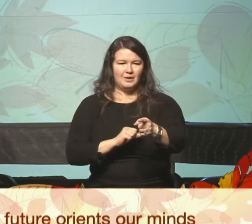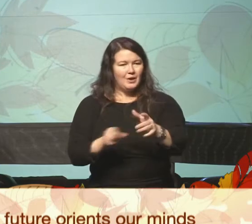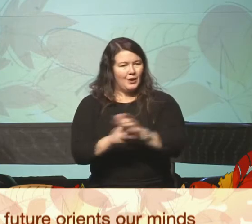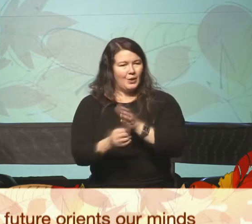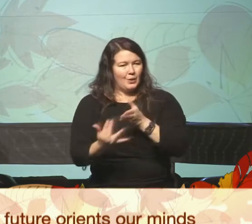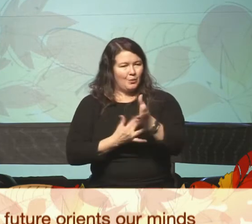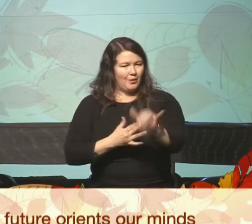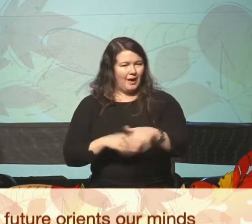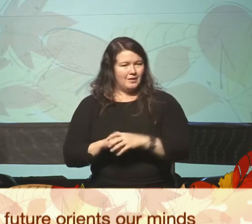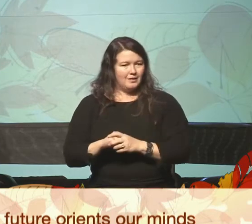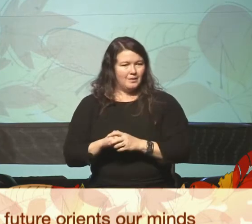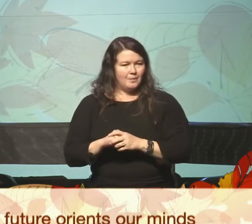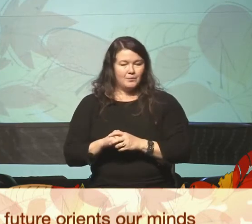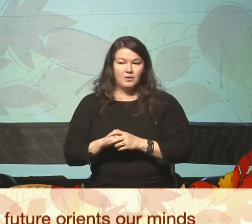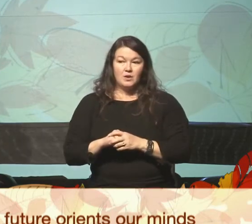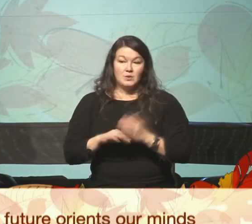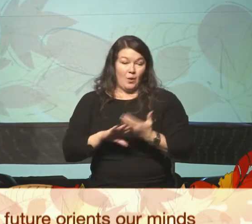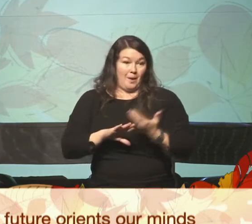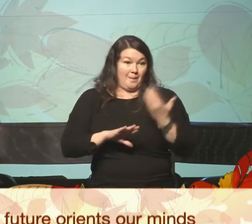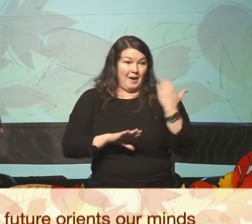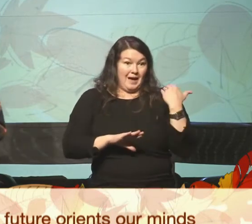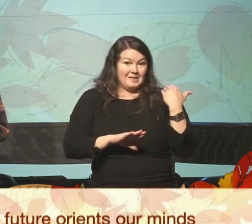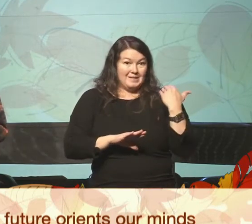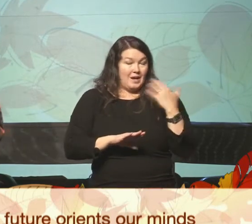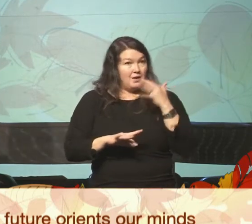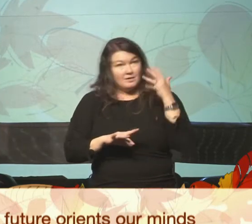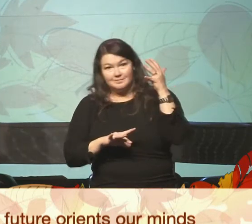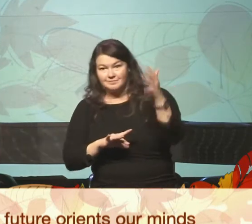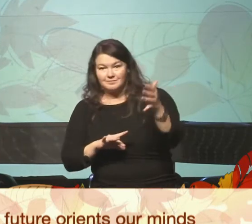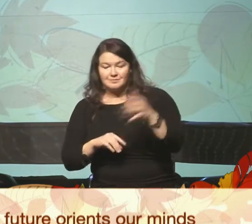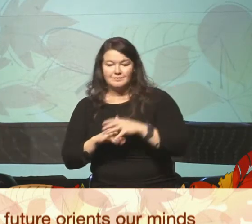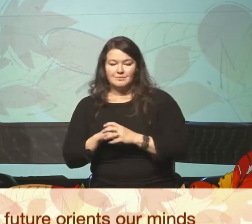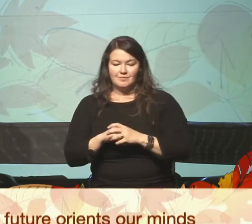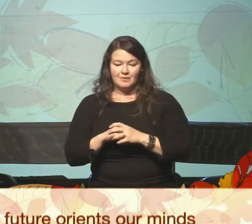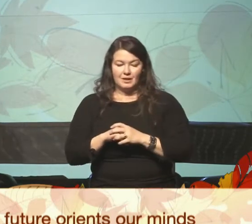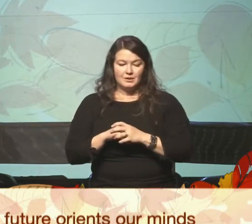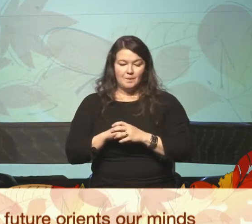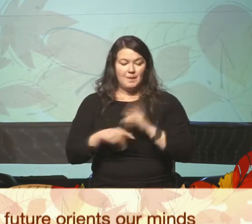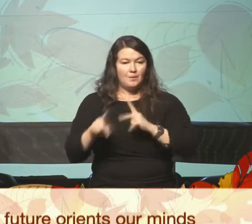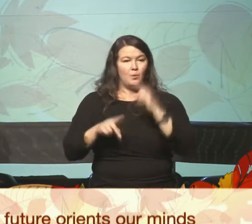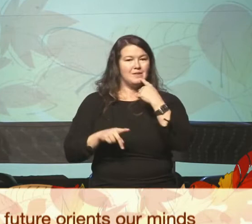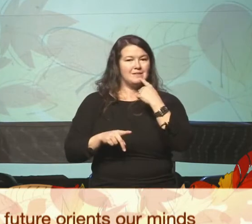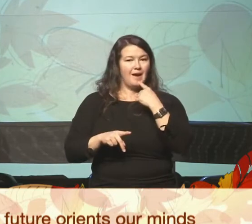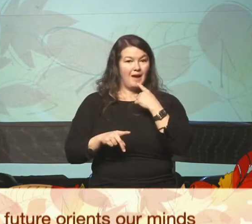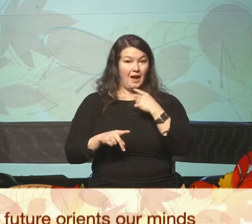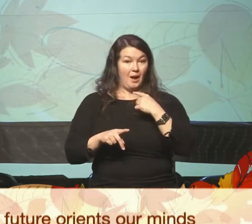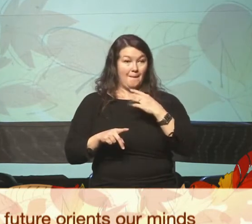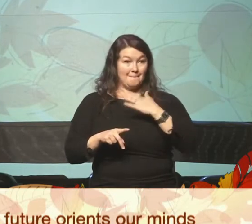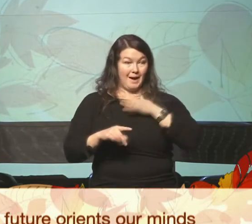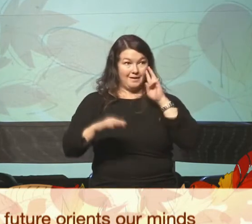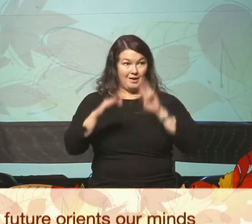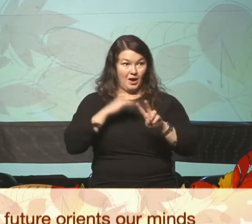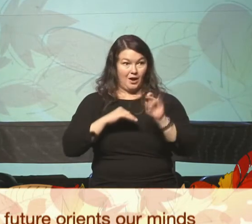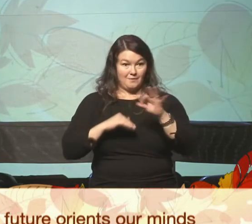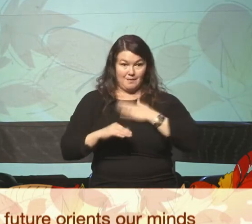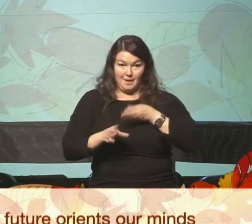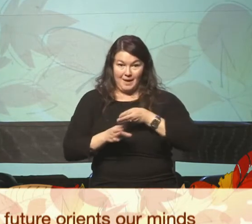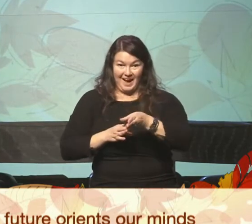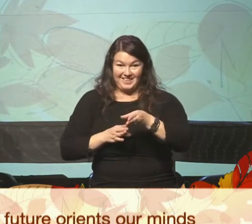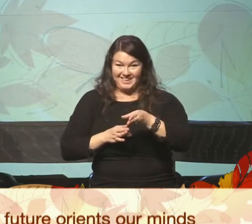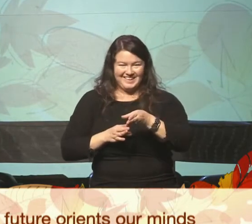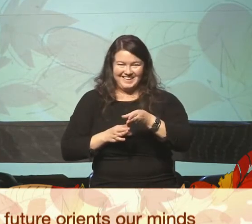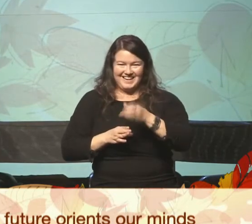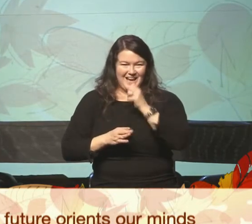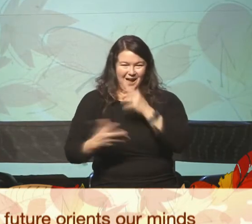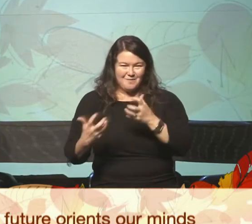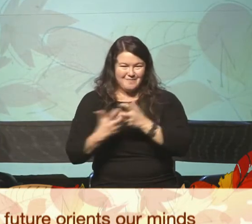what should go and what our path should be, most of us can say the path I thought I would be on is not the one, right? If you'd have